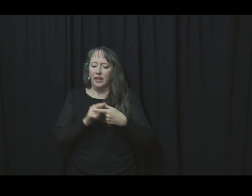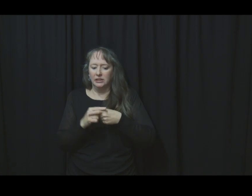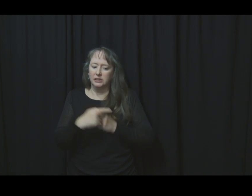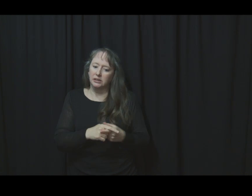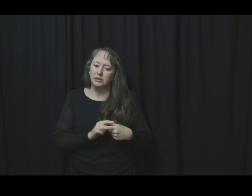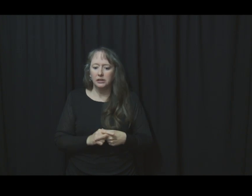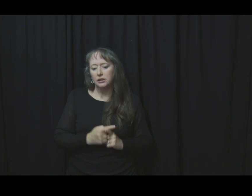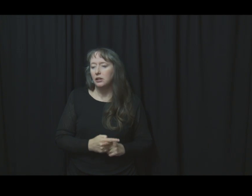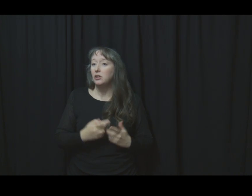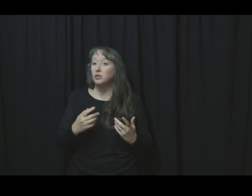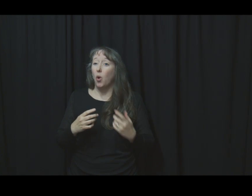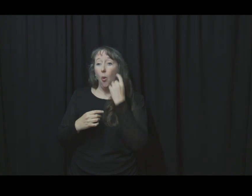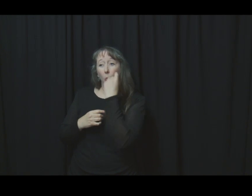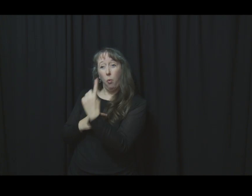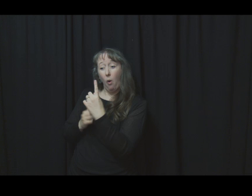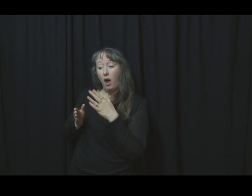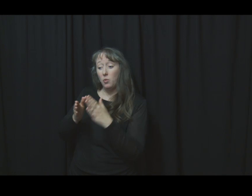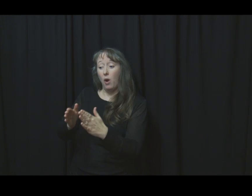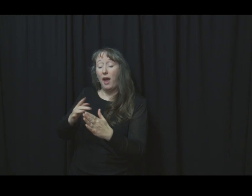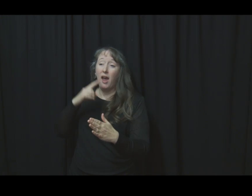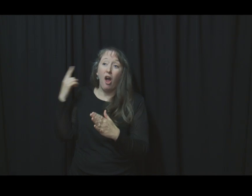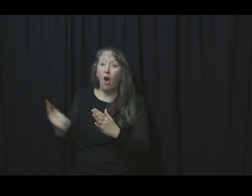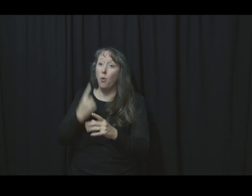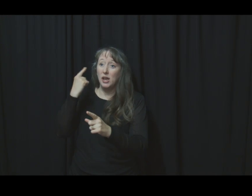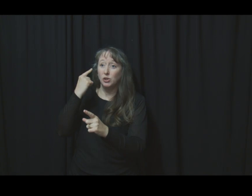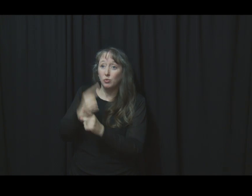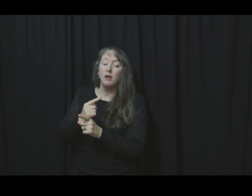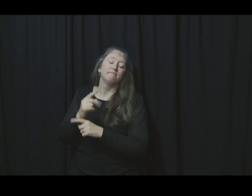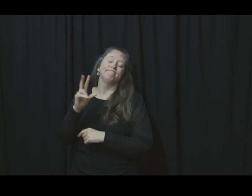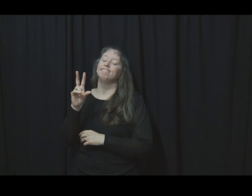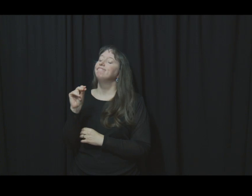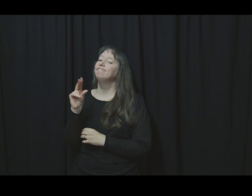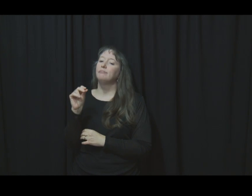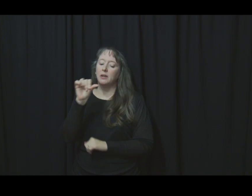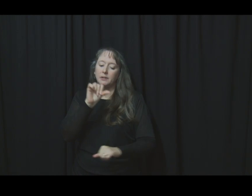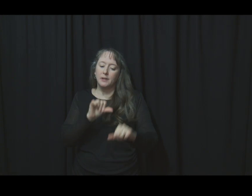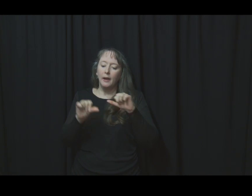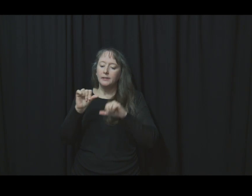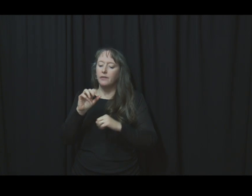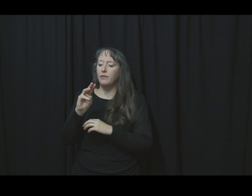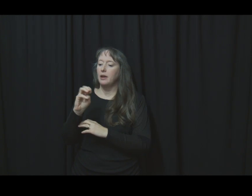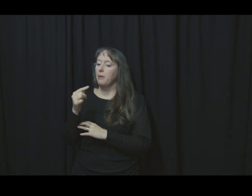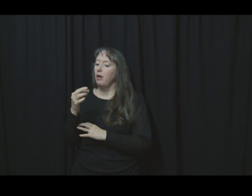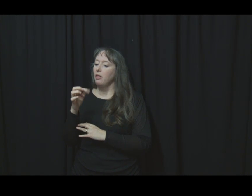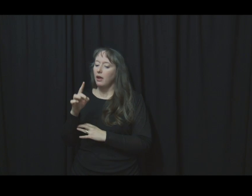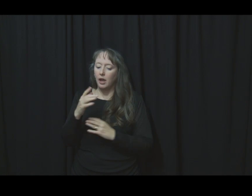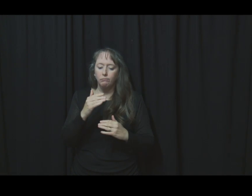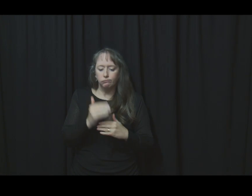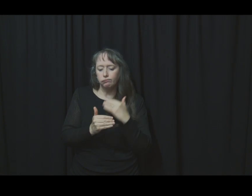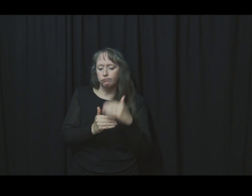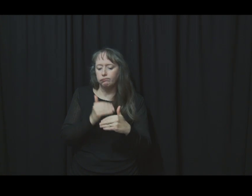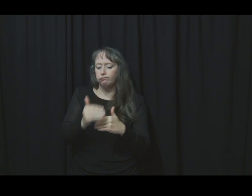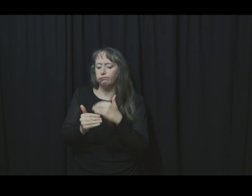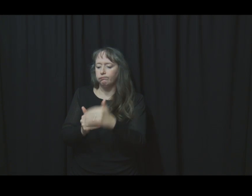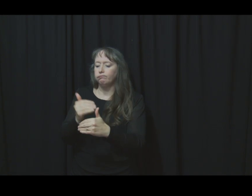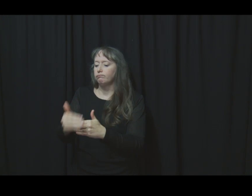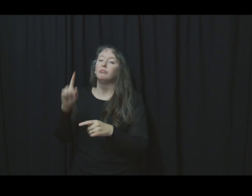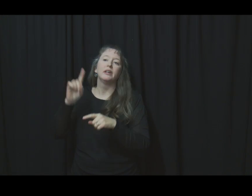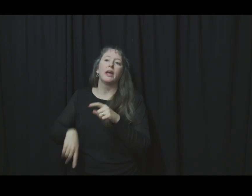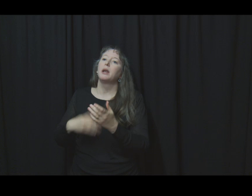age dating method from scientific method because you can't prove scientifically young or